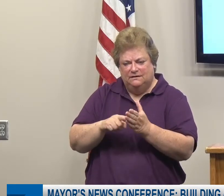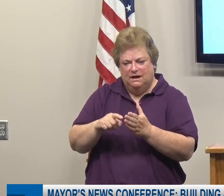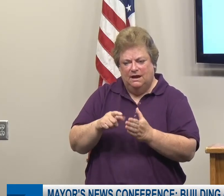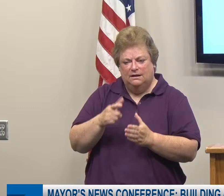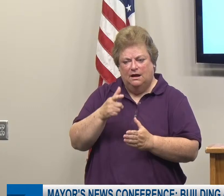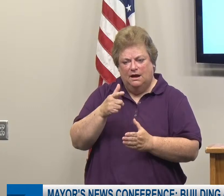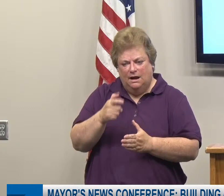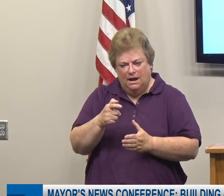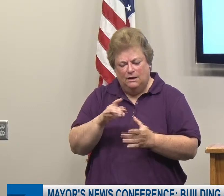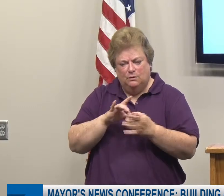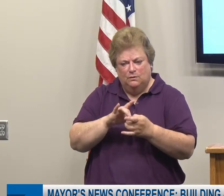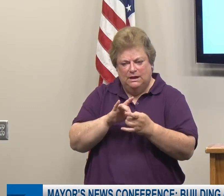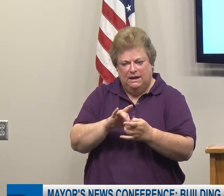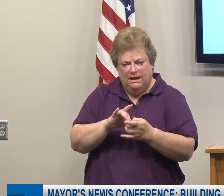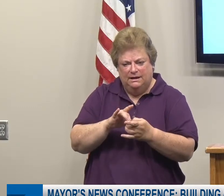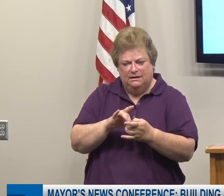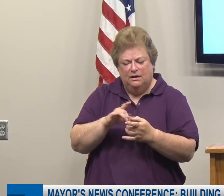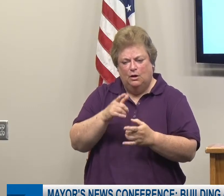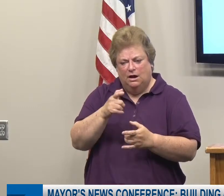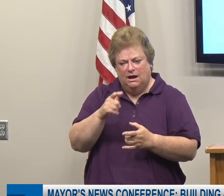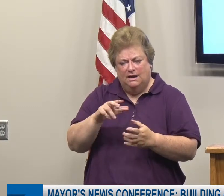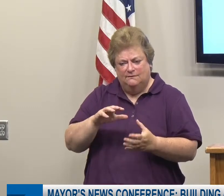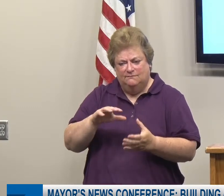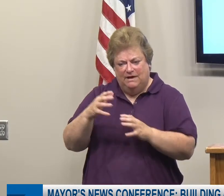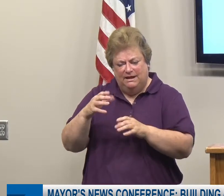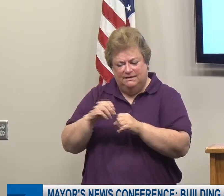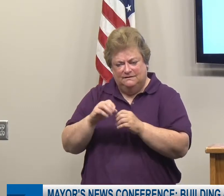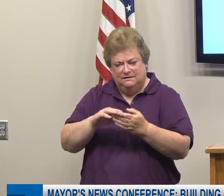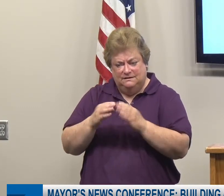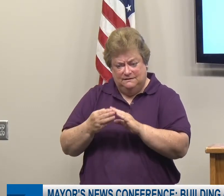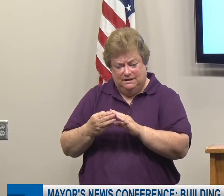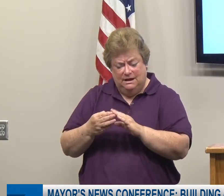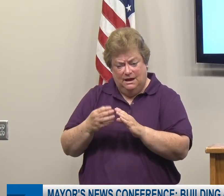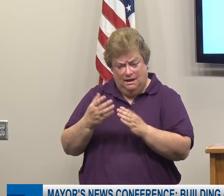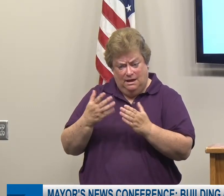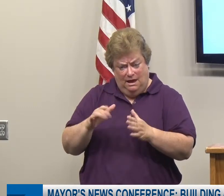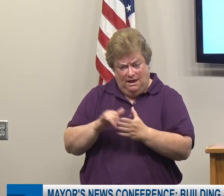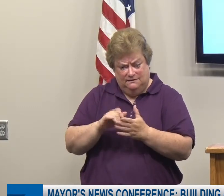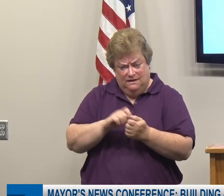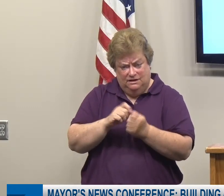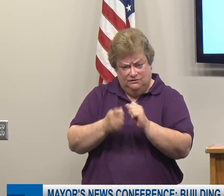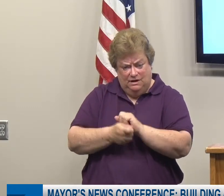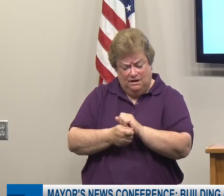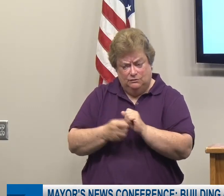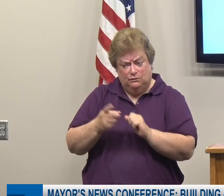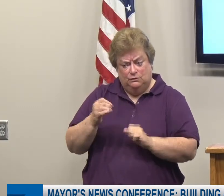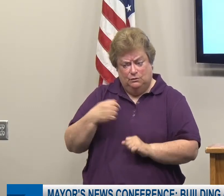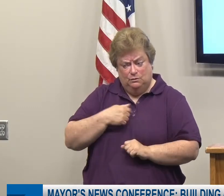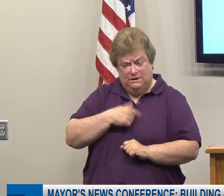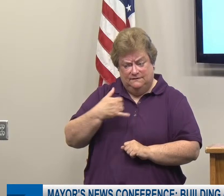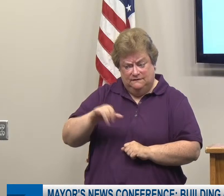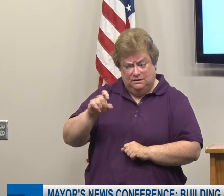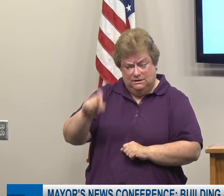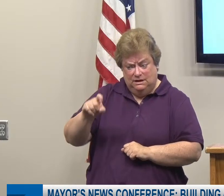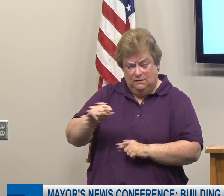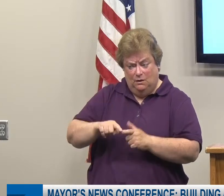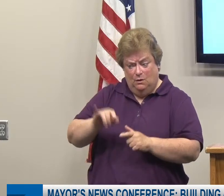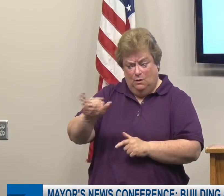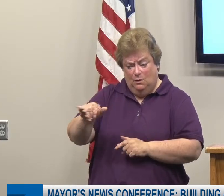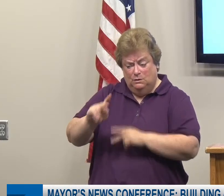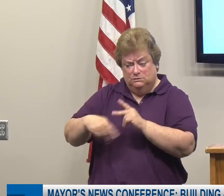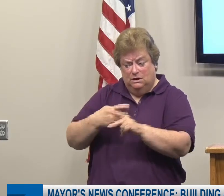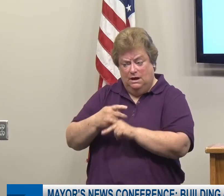or gun crimes in the city, has that changed? Do you still feel there's a need for those officers, or will the city be turning down the